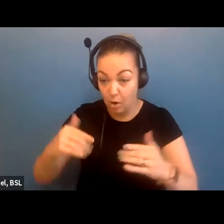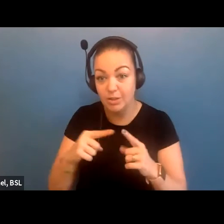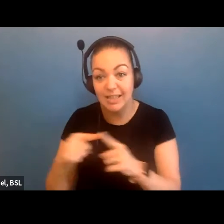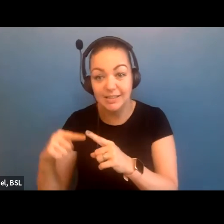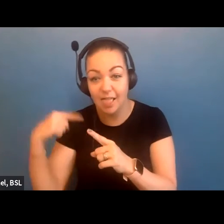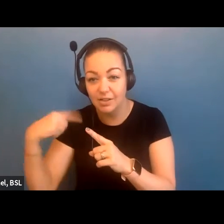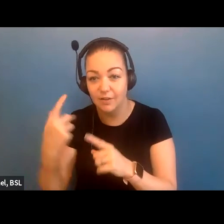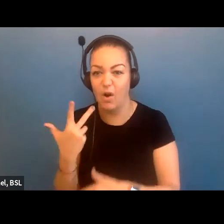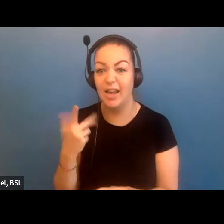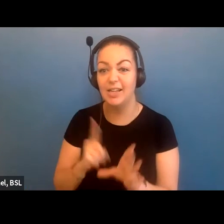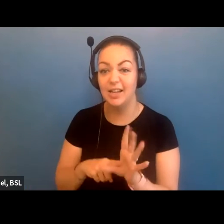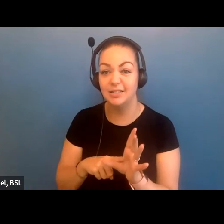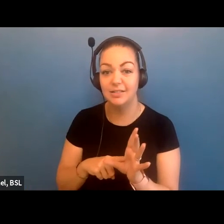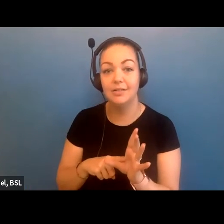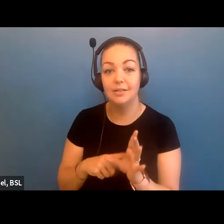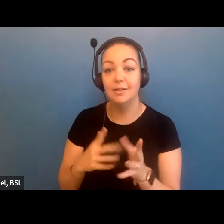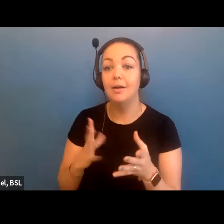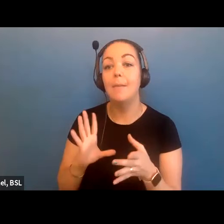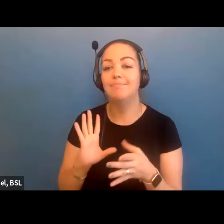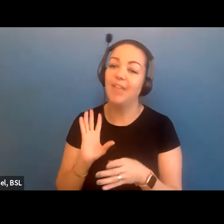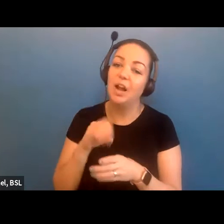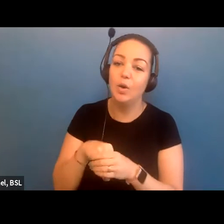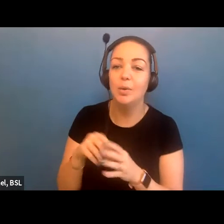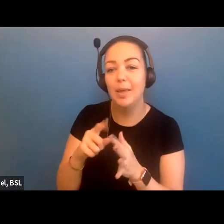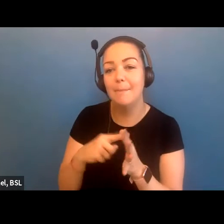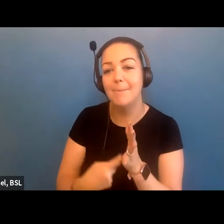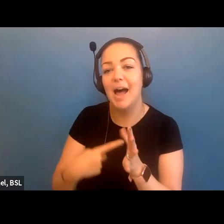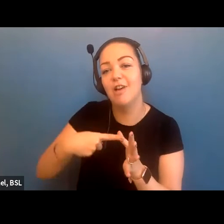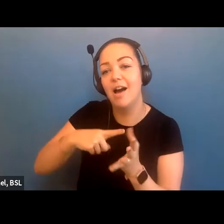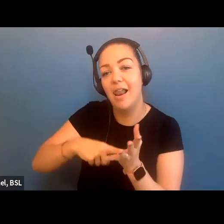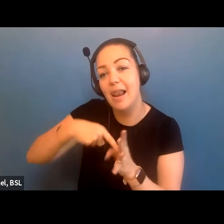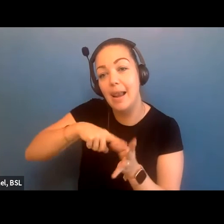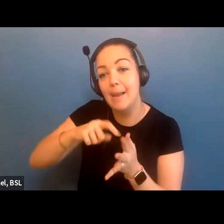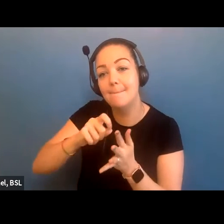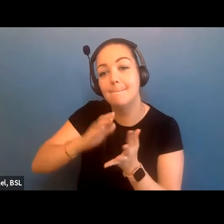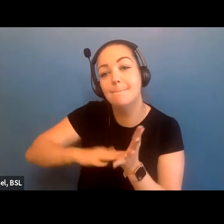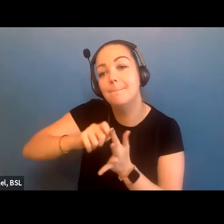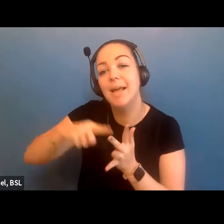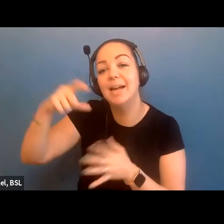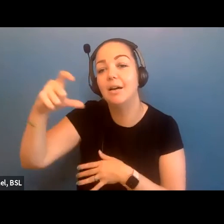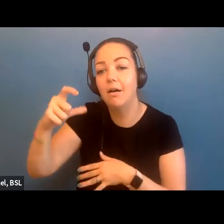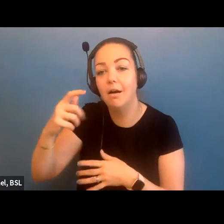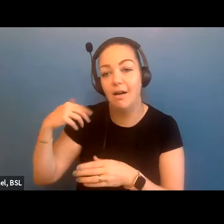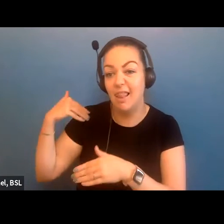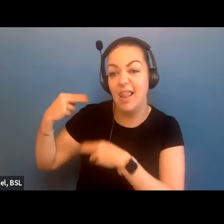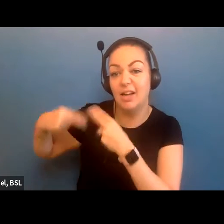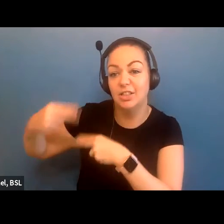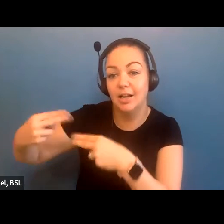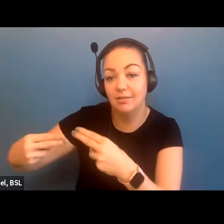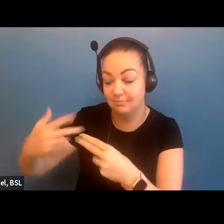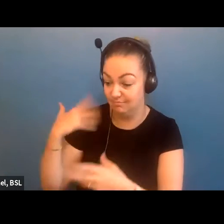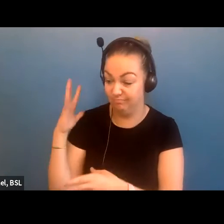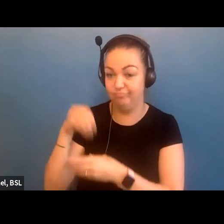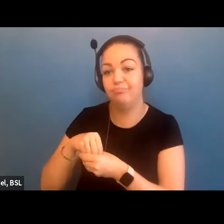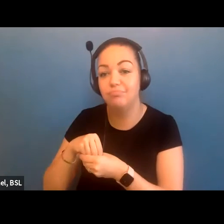part of the London 2012 Paralympic Games legacy. However, I was very privileged in that position as a lot